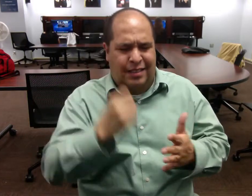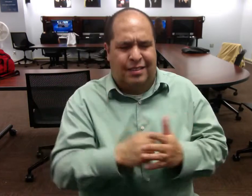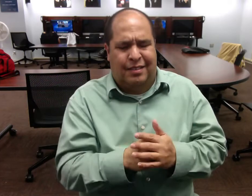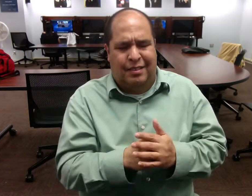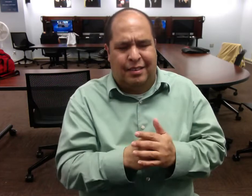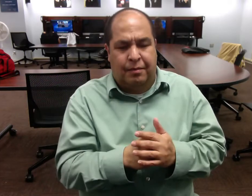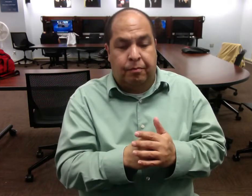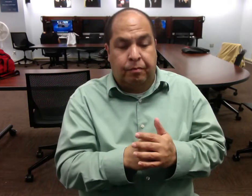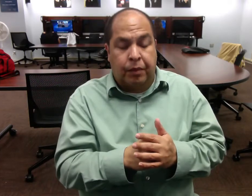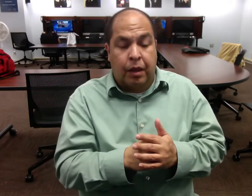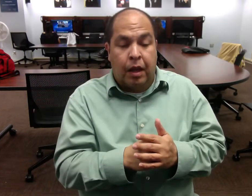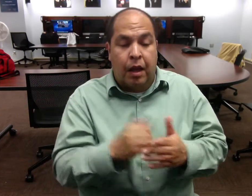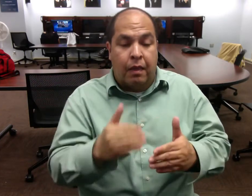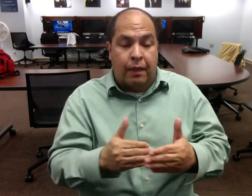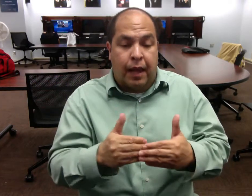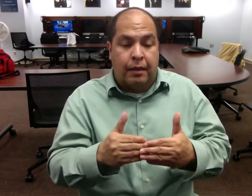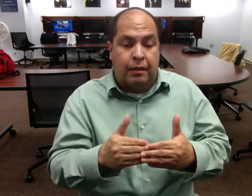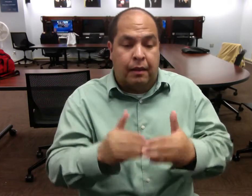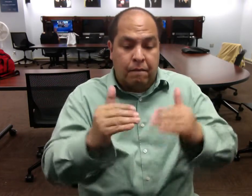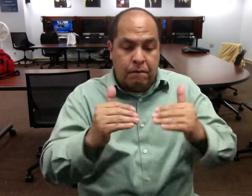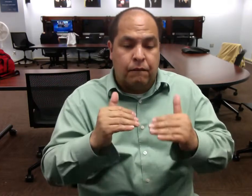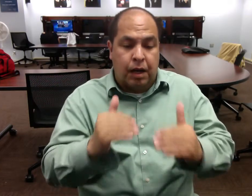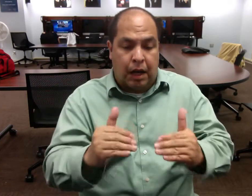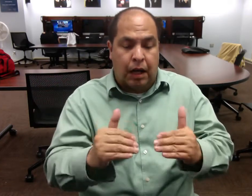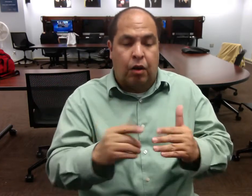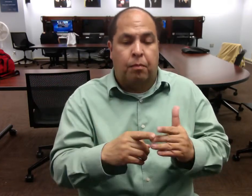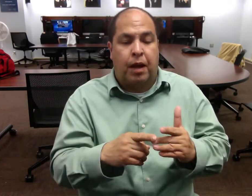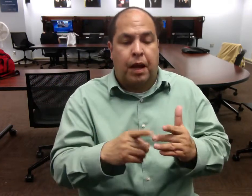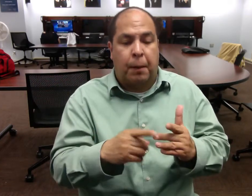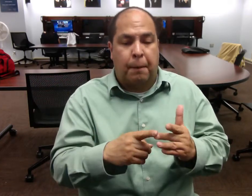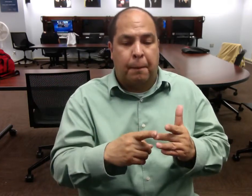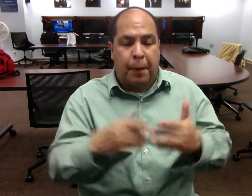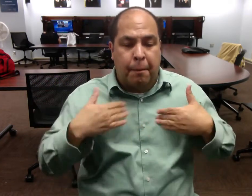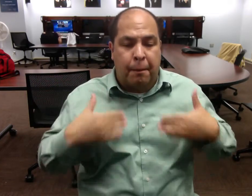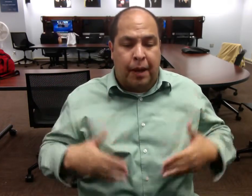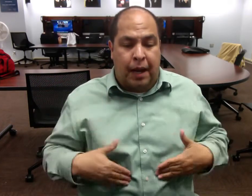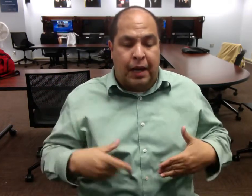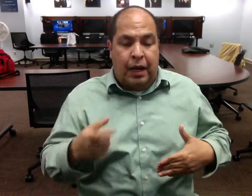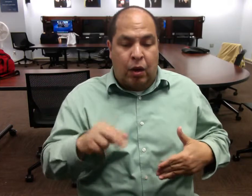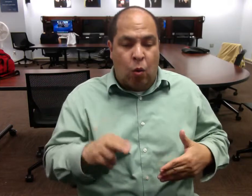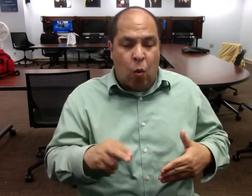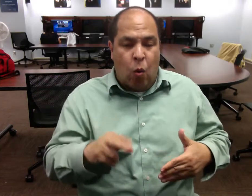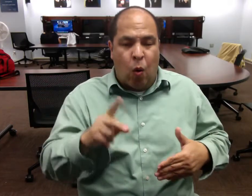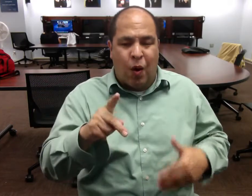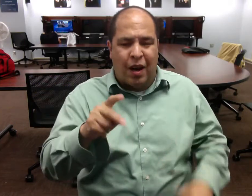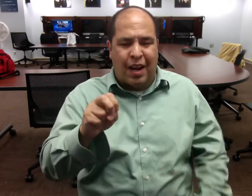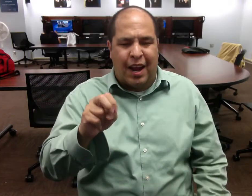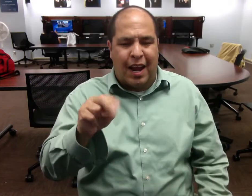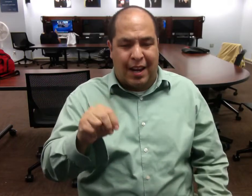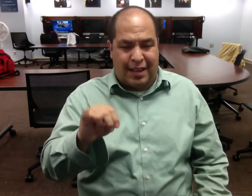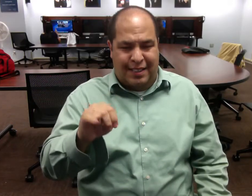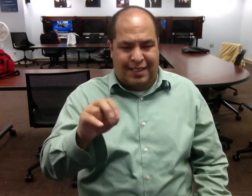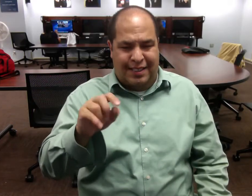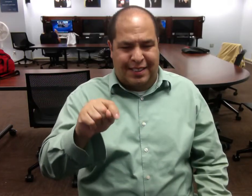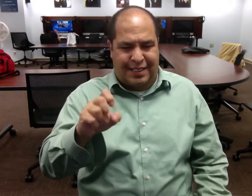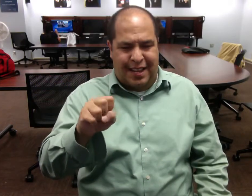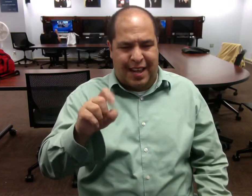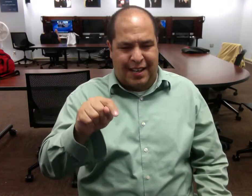This is followed by body or kinesthetic intelligence, which means the individual is skilled